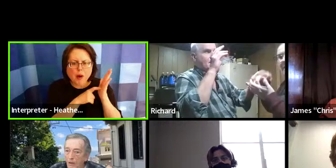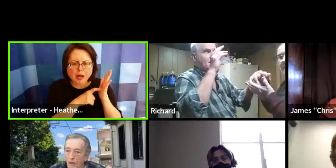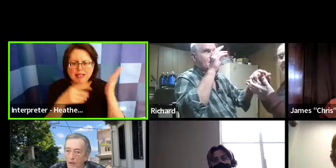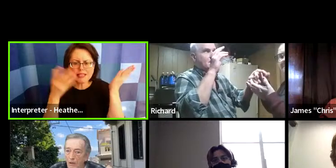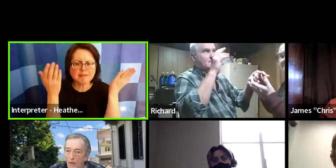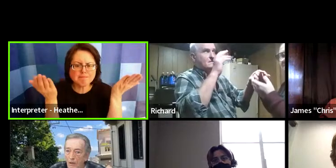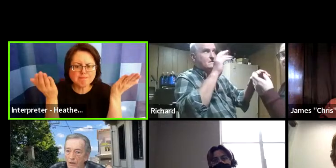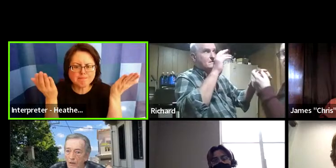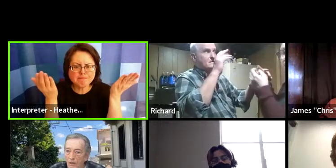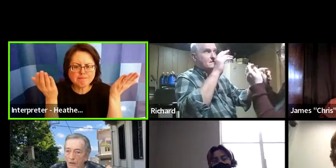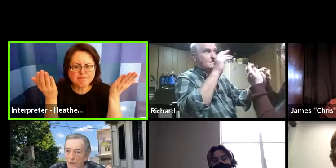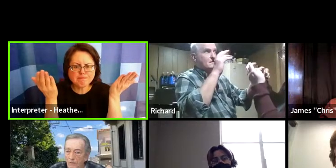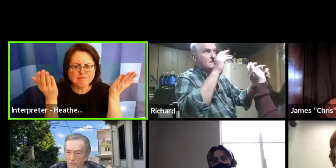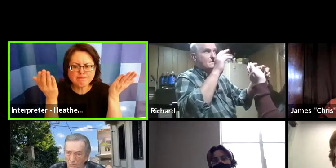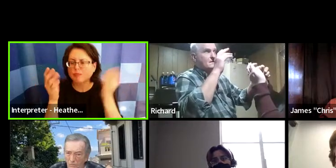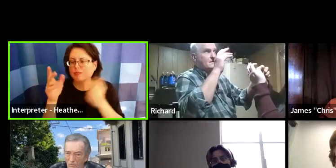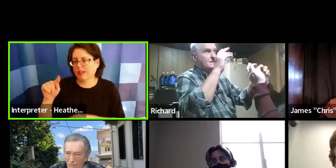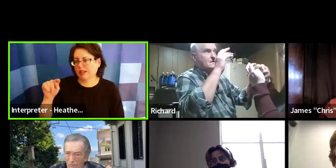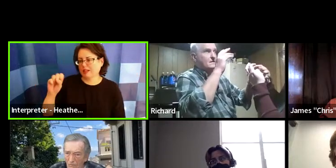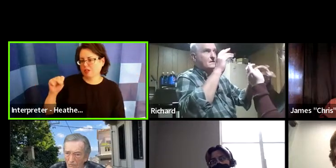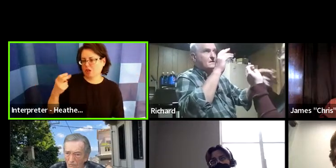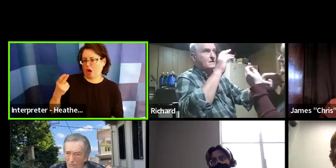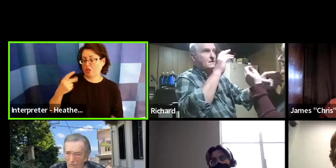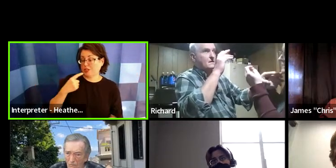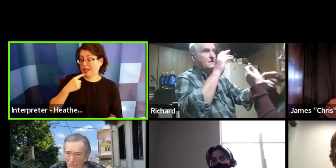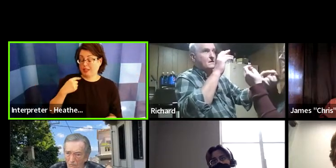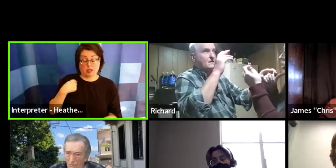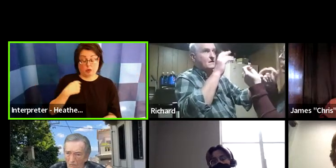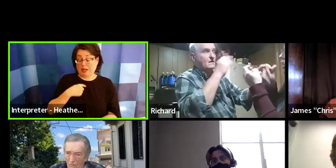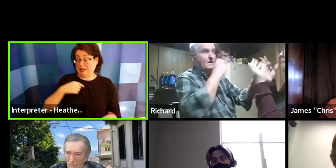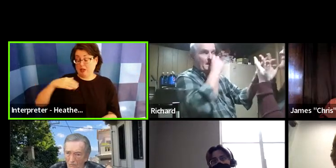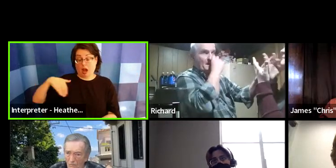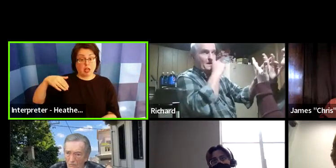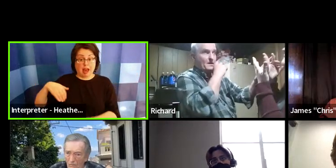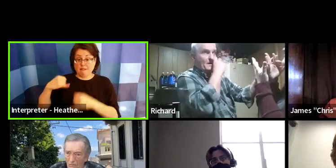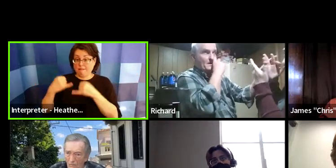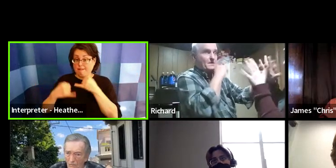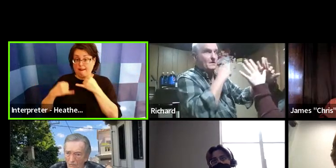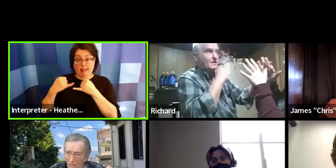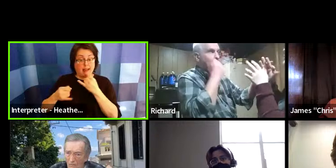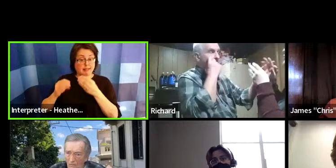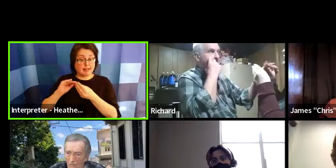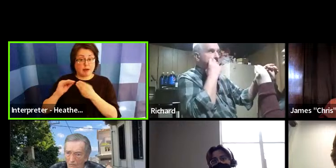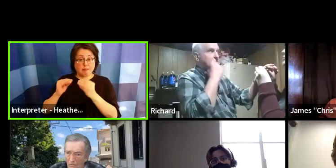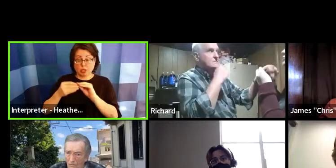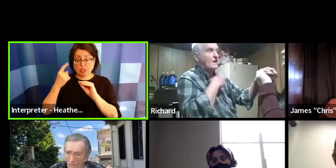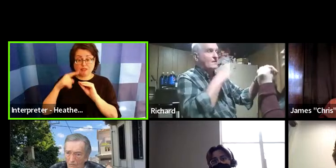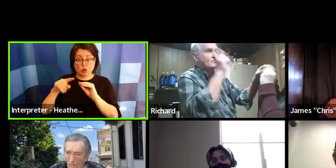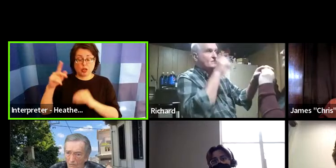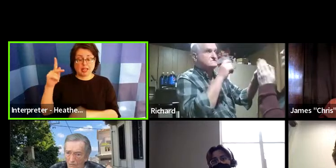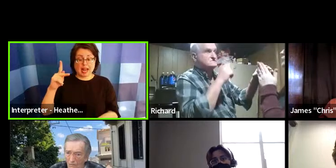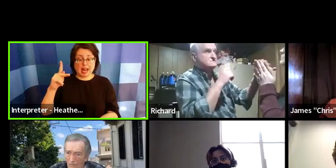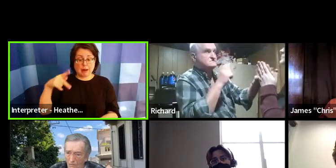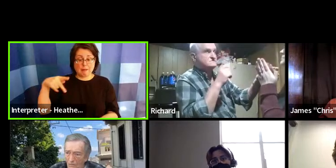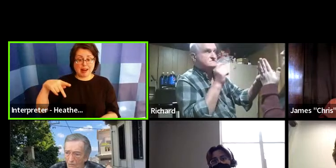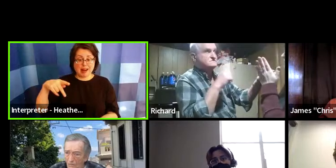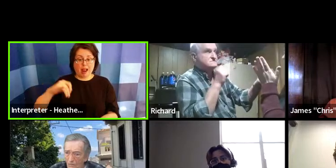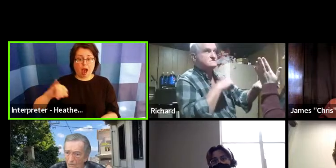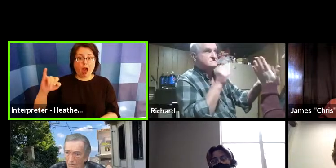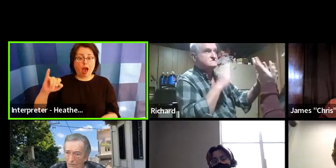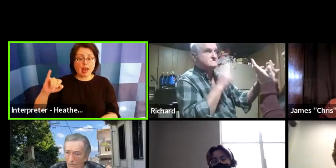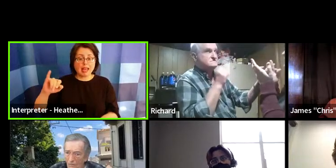I'll say we haven't finalized all of the exact numbers for those KPIs and elements.